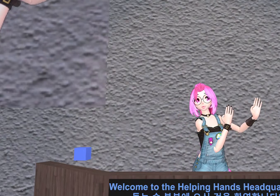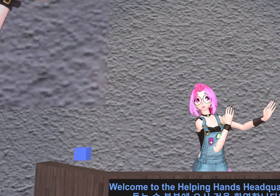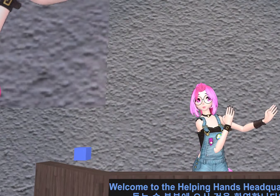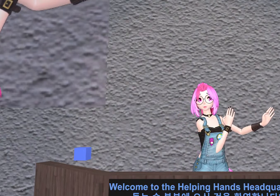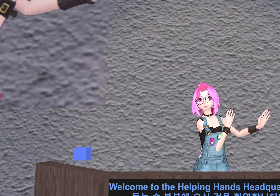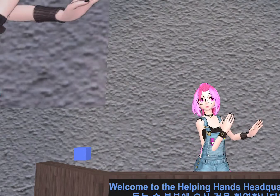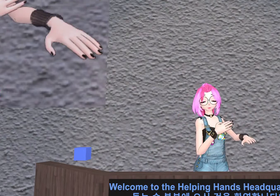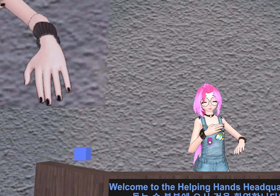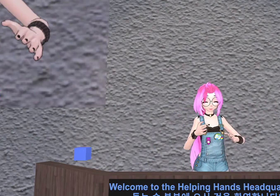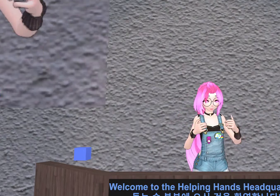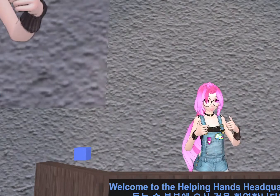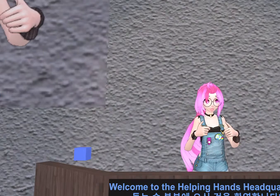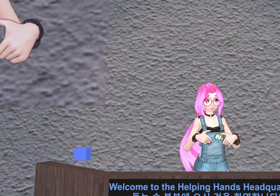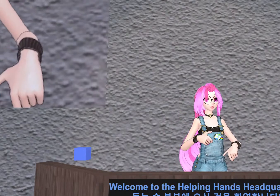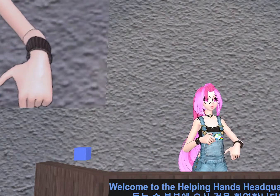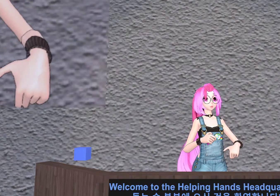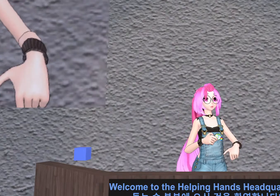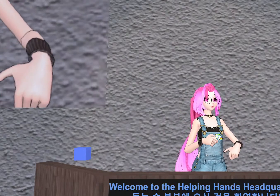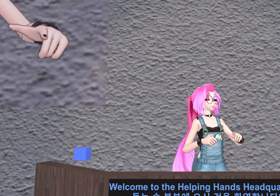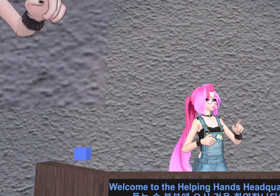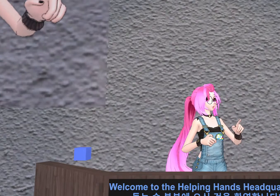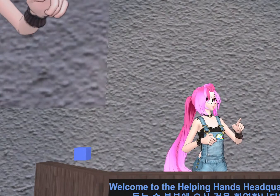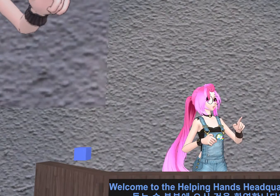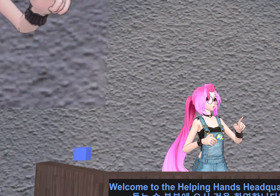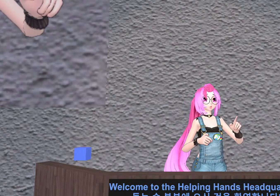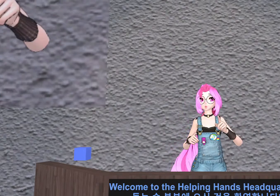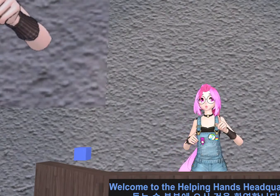Does that make sense? Heck yeah.